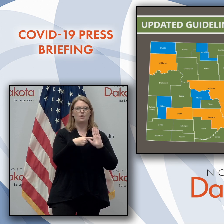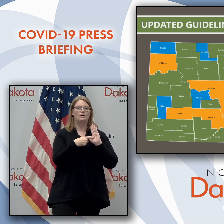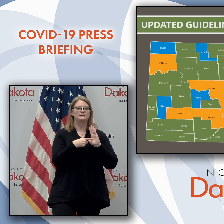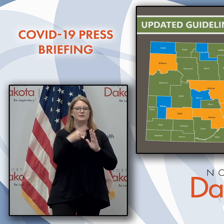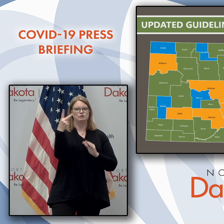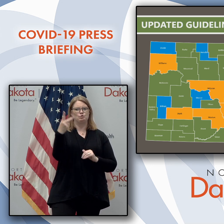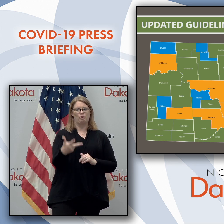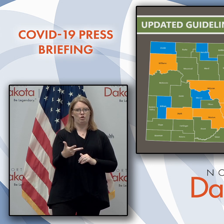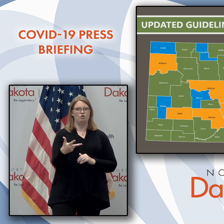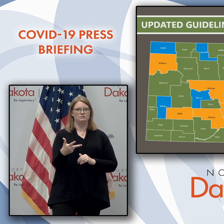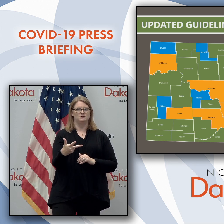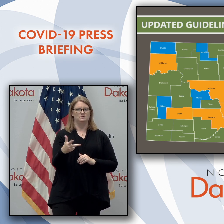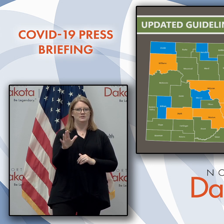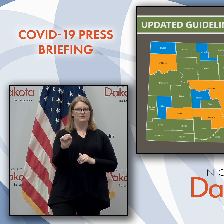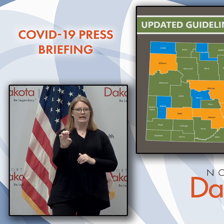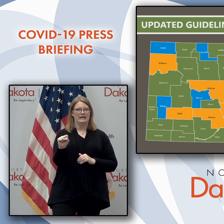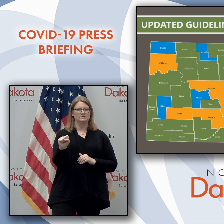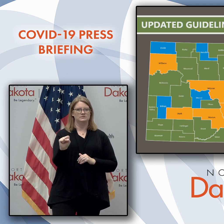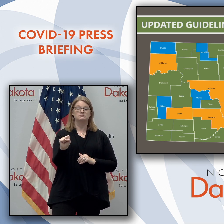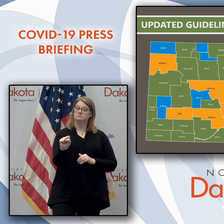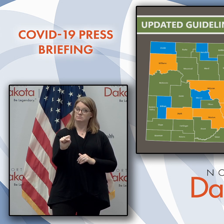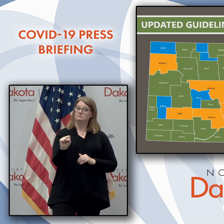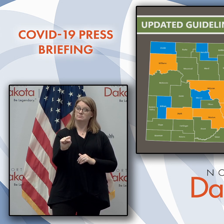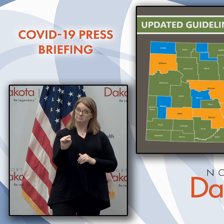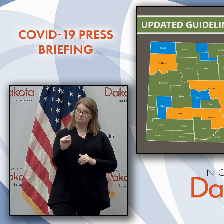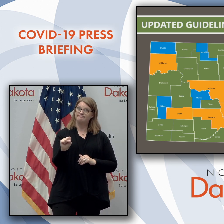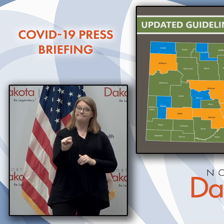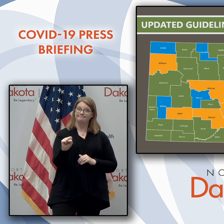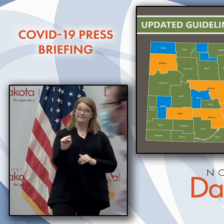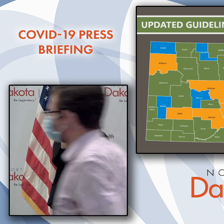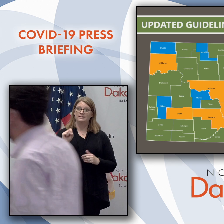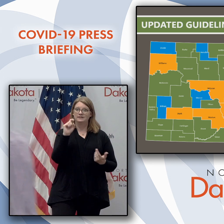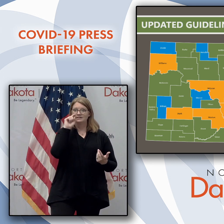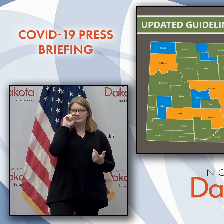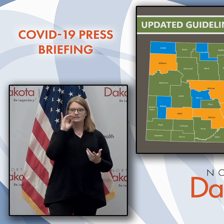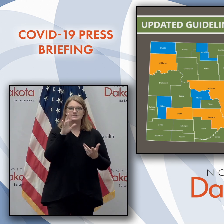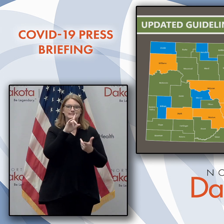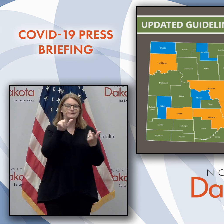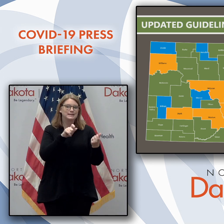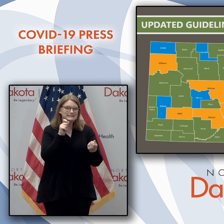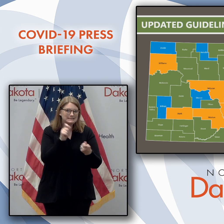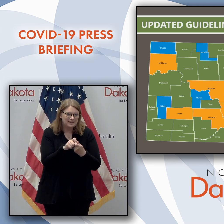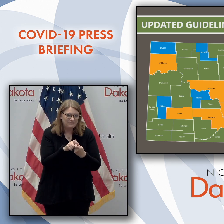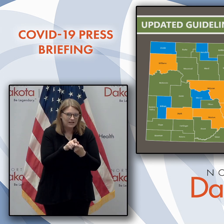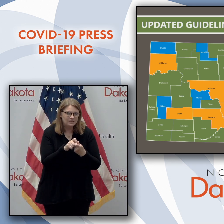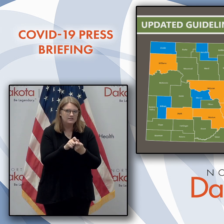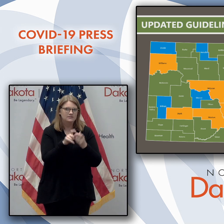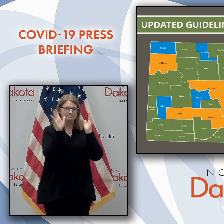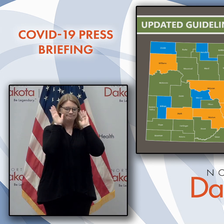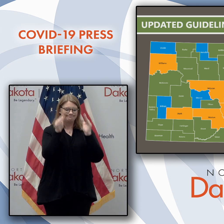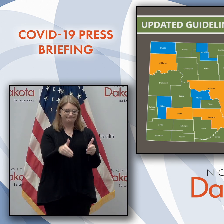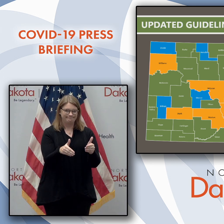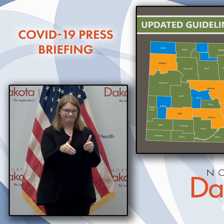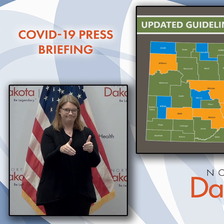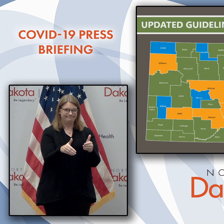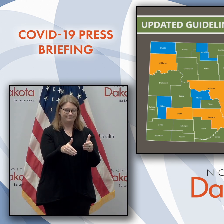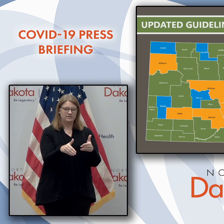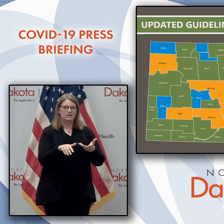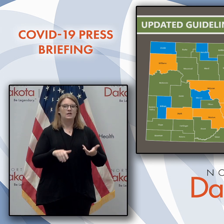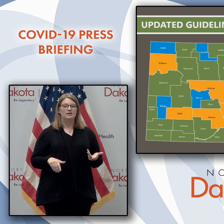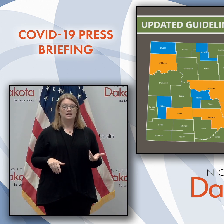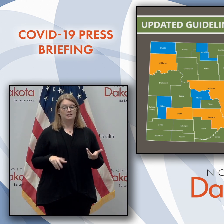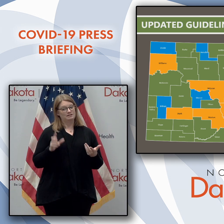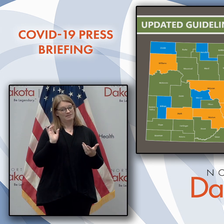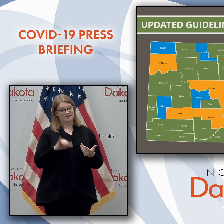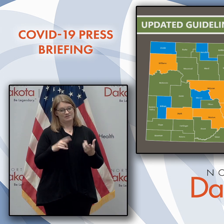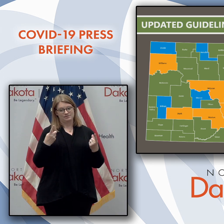representing 2/3 of the cases. So we said all along that we were going to do targeted and proactive activity, and this is